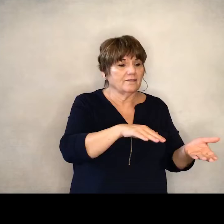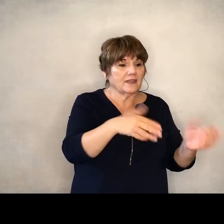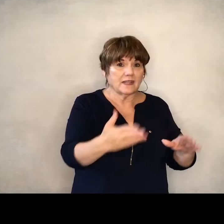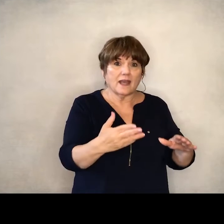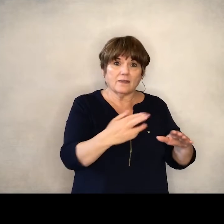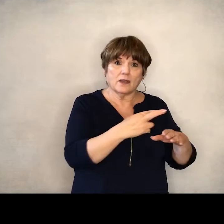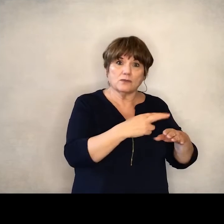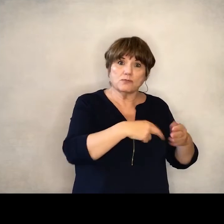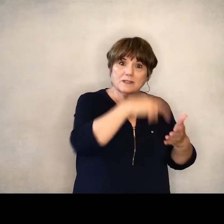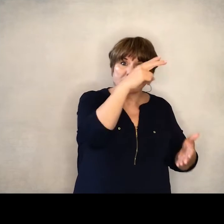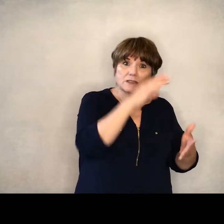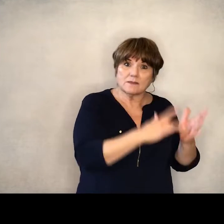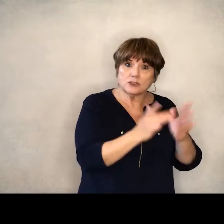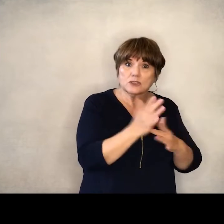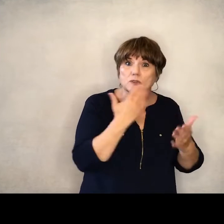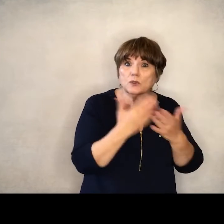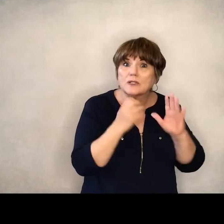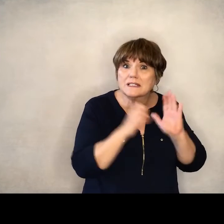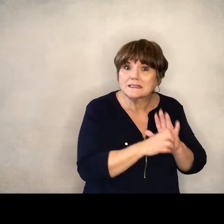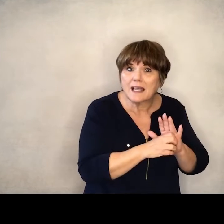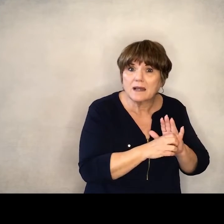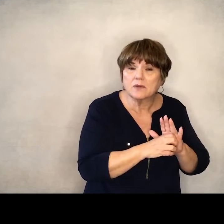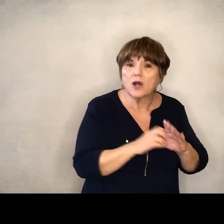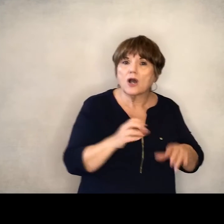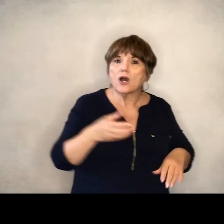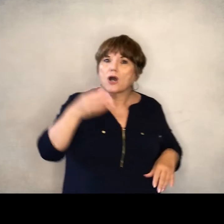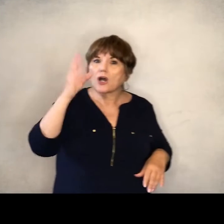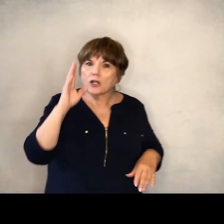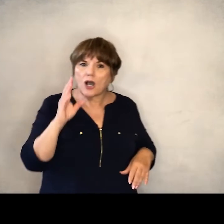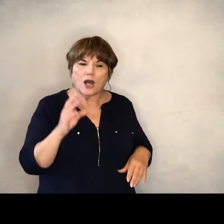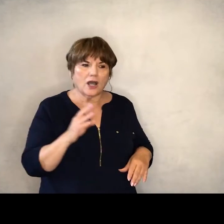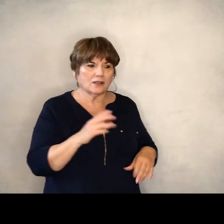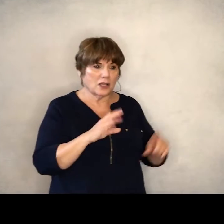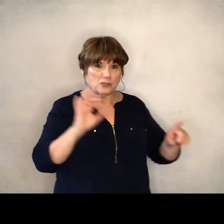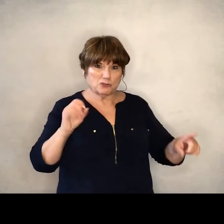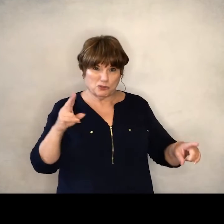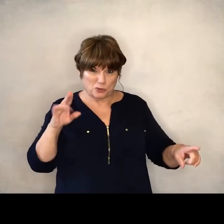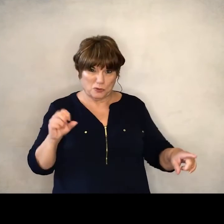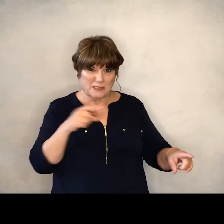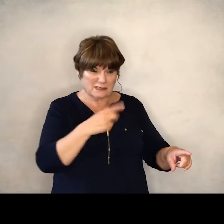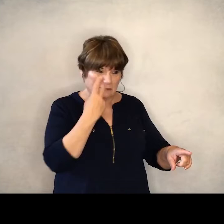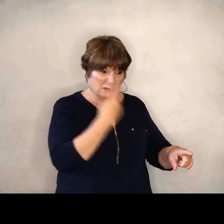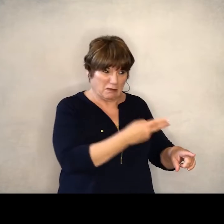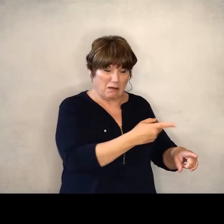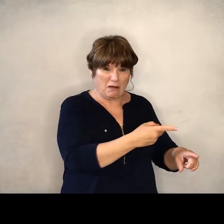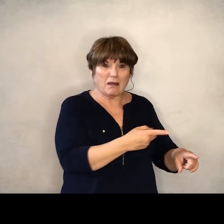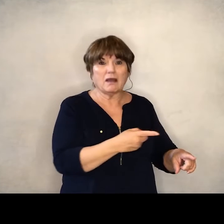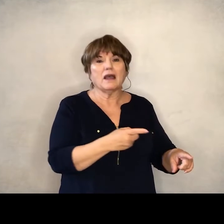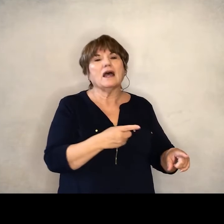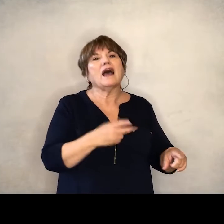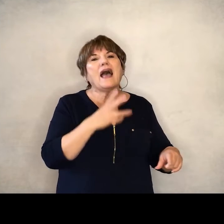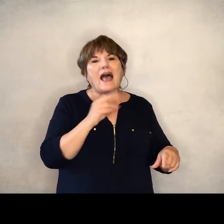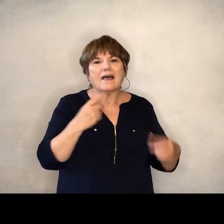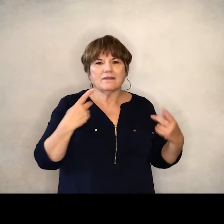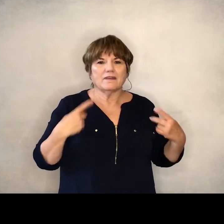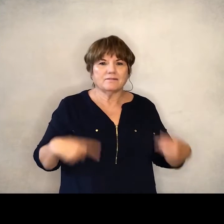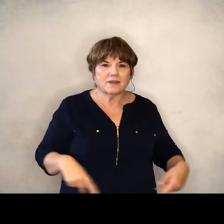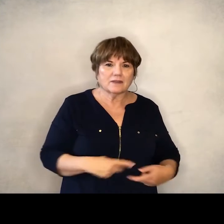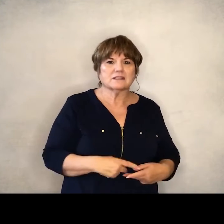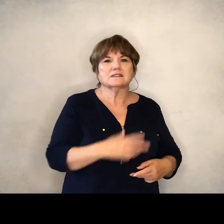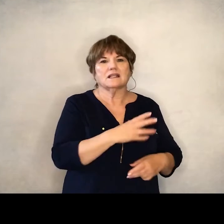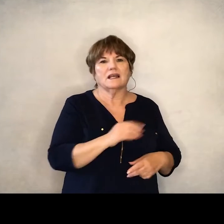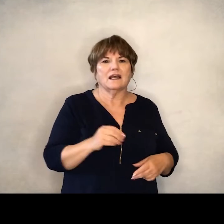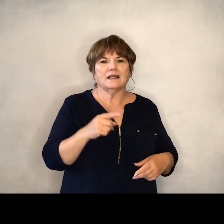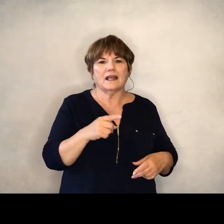example. God took the evil of Judas, the high priest, Herod, Pilate, and that